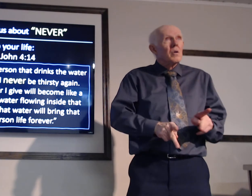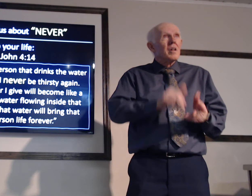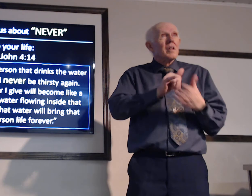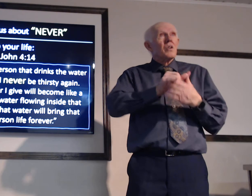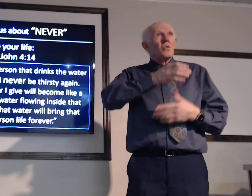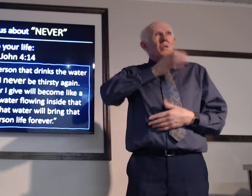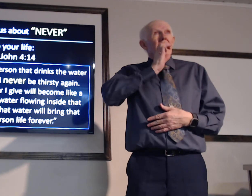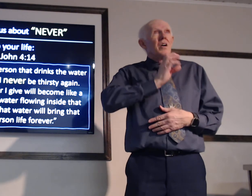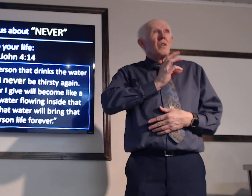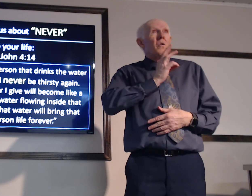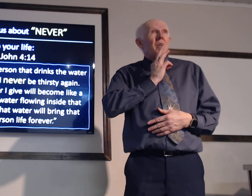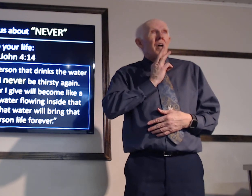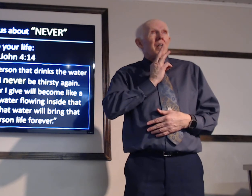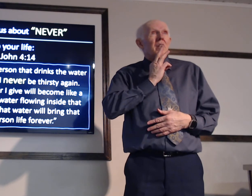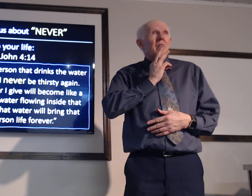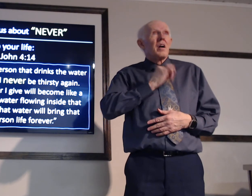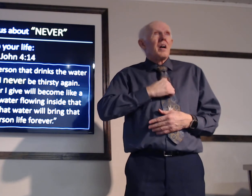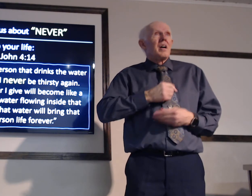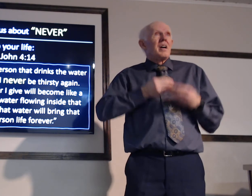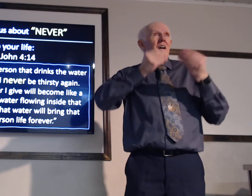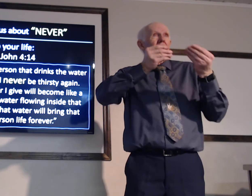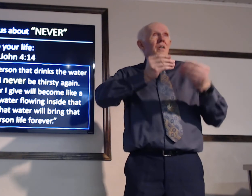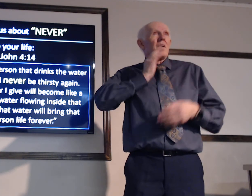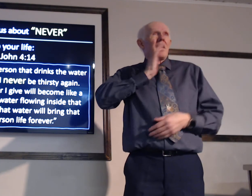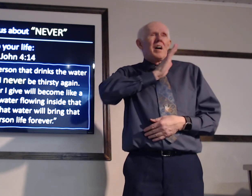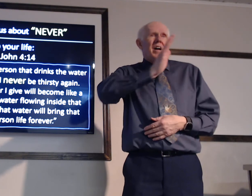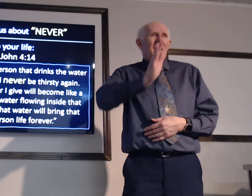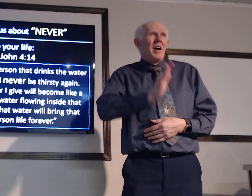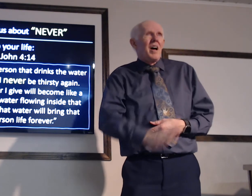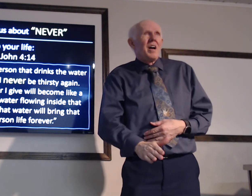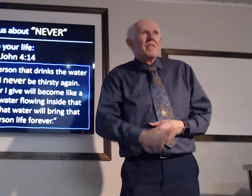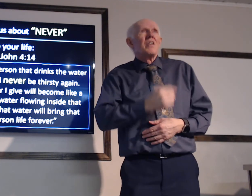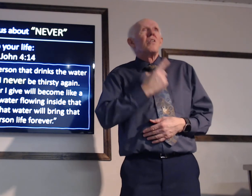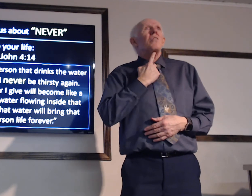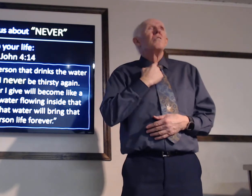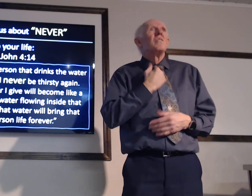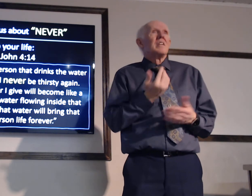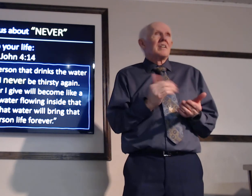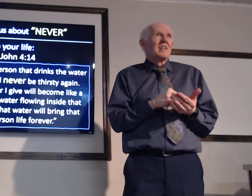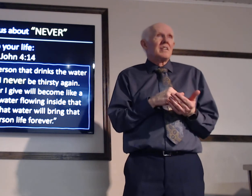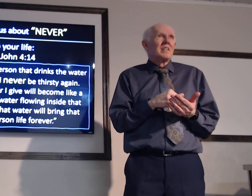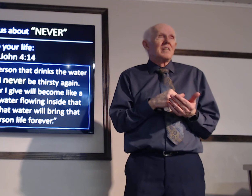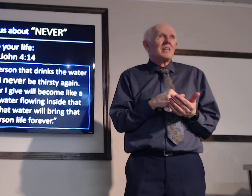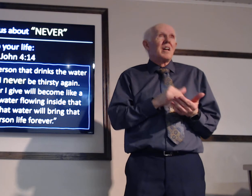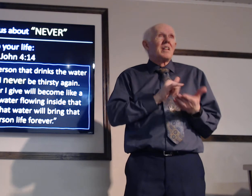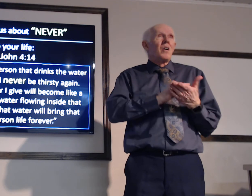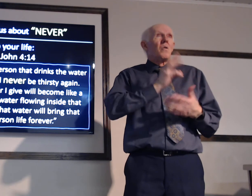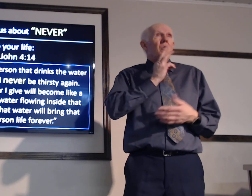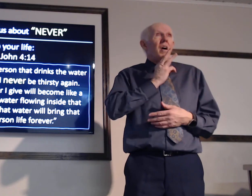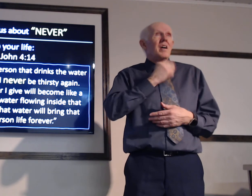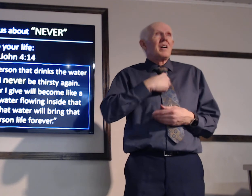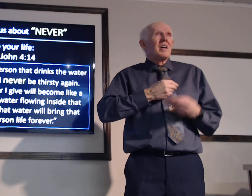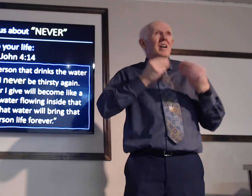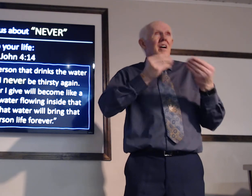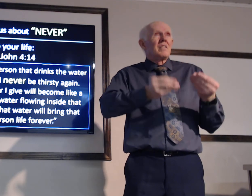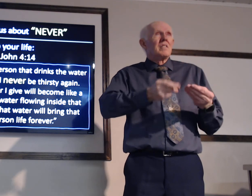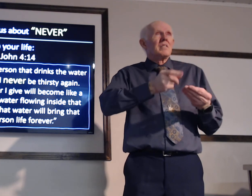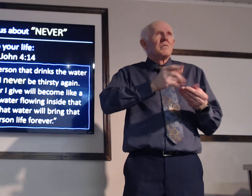the person who drinks that water I give will never be thirsty again. That water I give